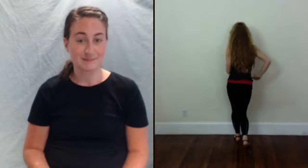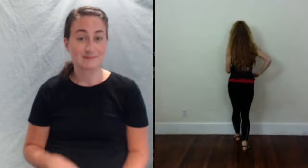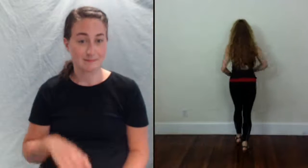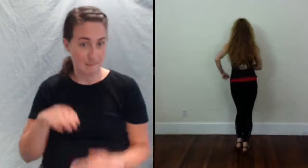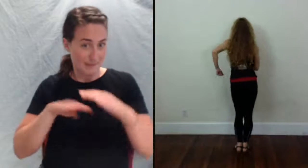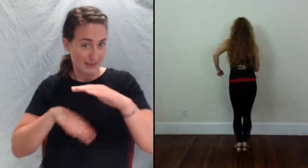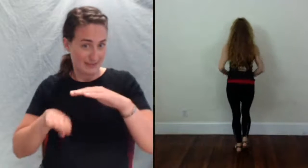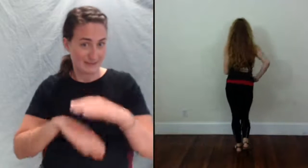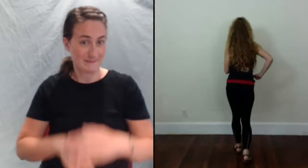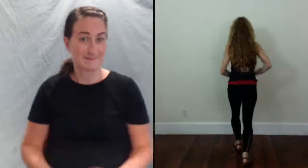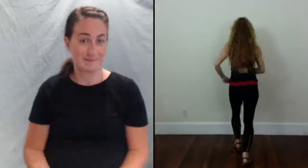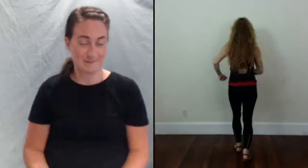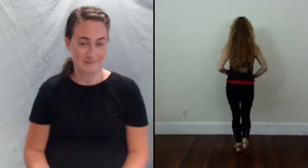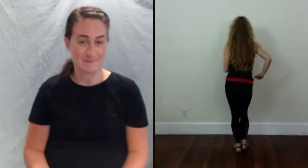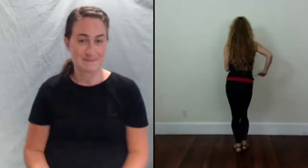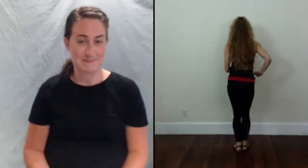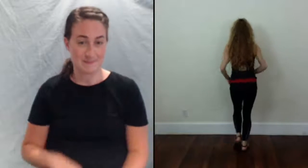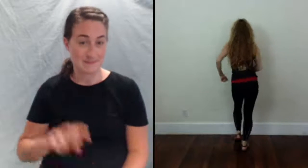Basic,